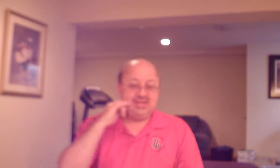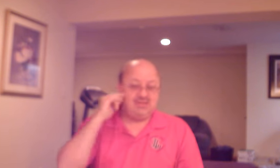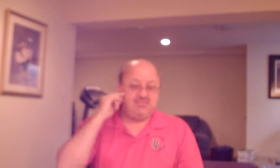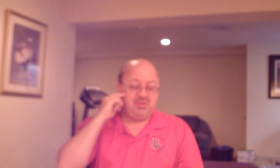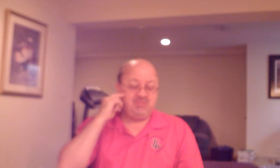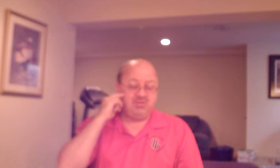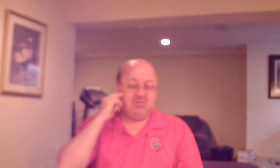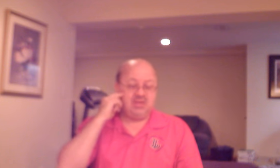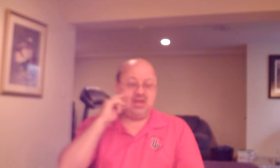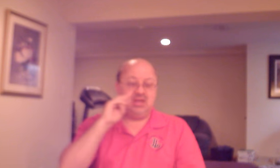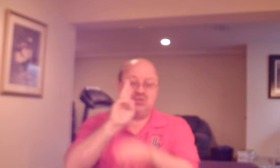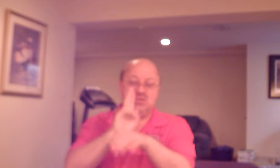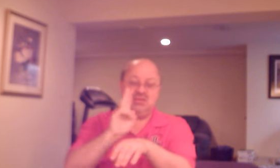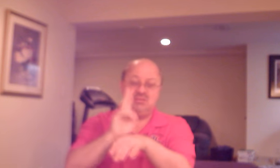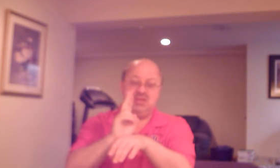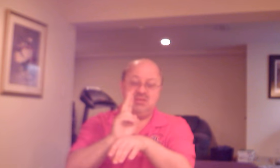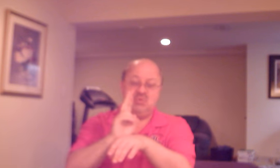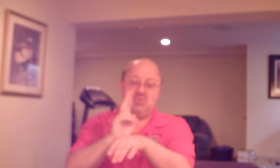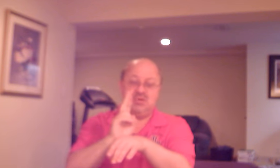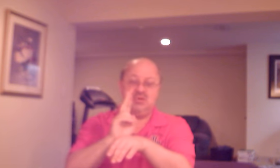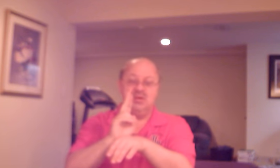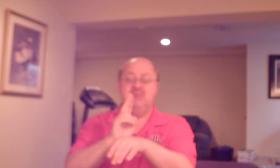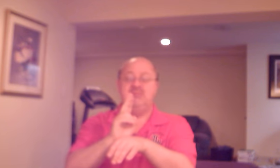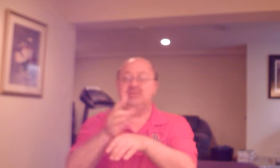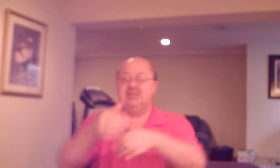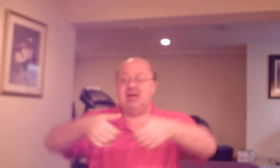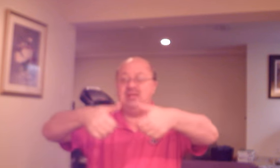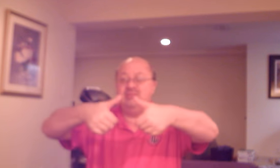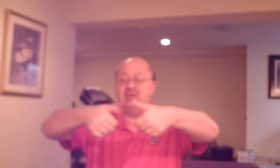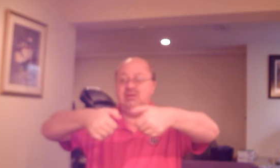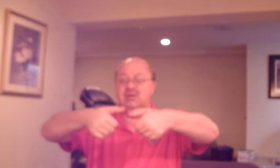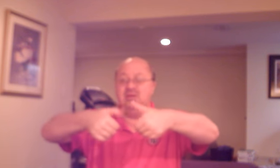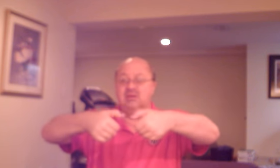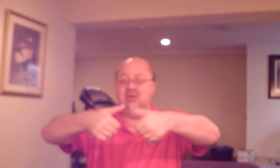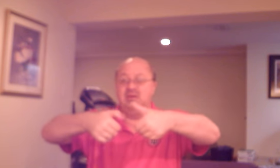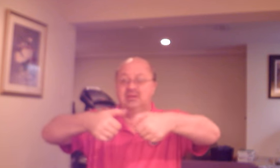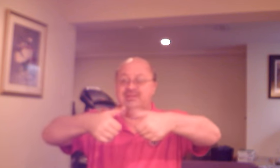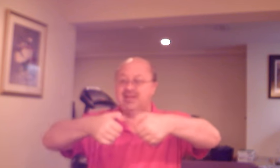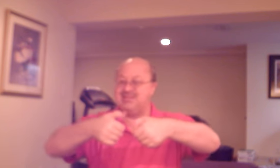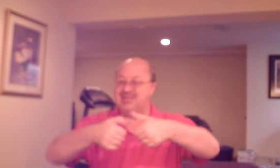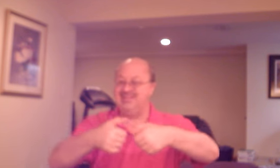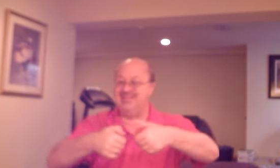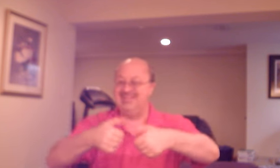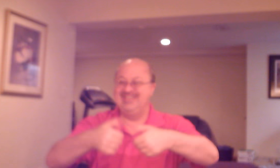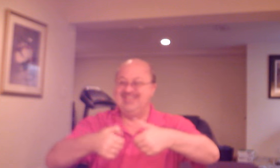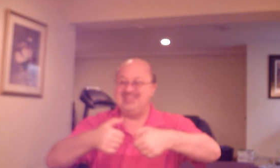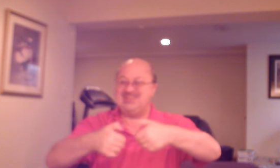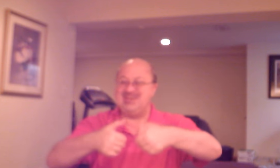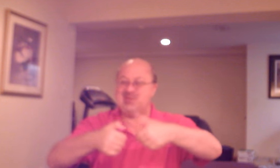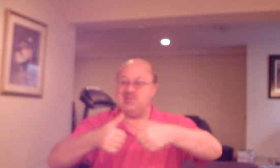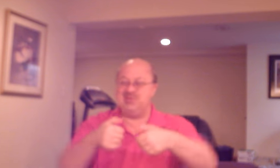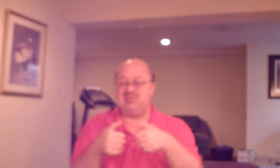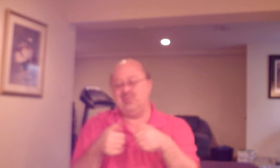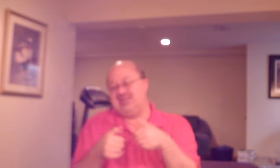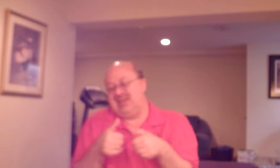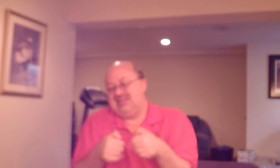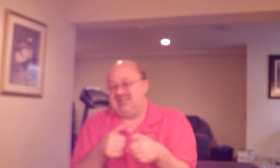deaf people using them anymore, because a lot of them are texting, just like hearing people would text. They